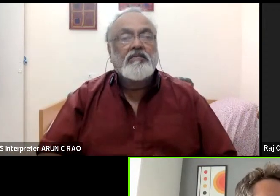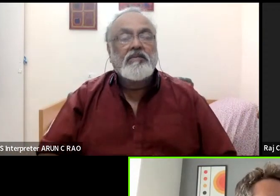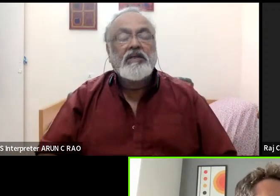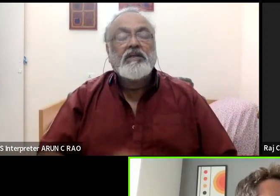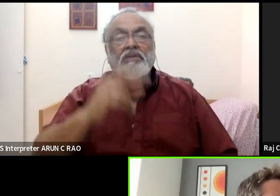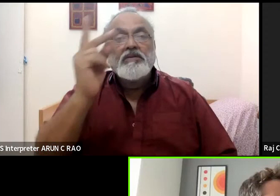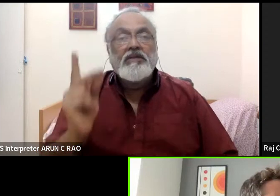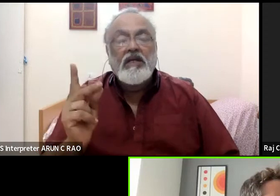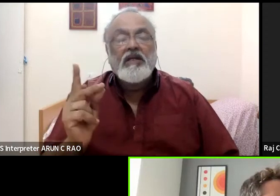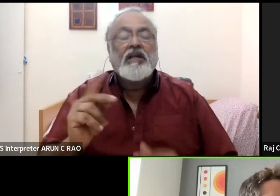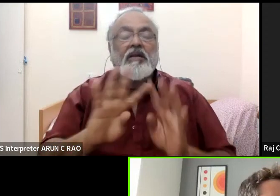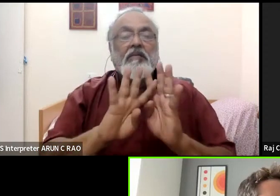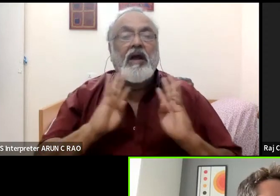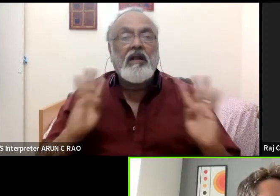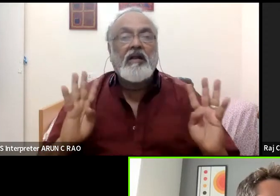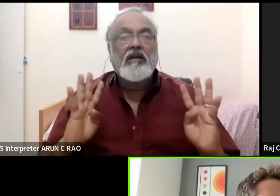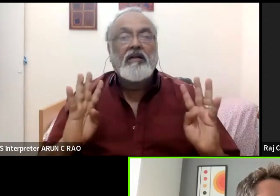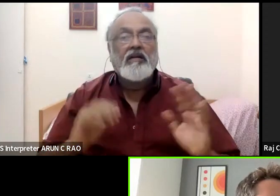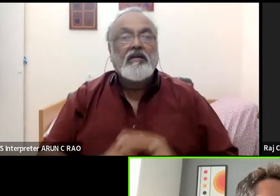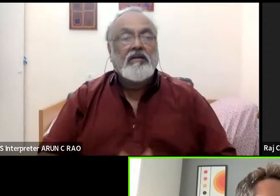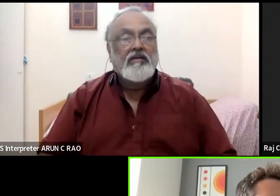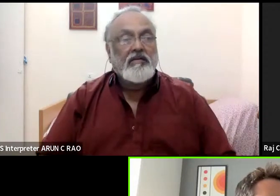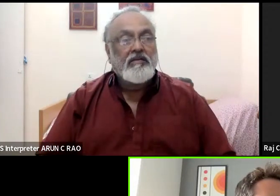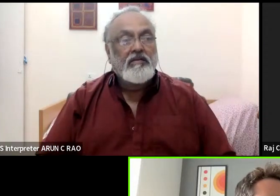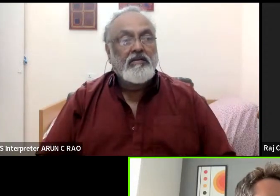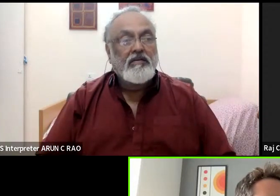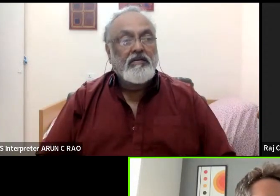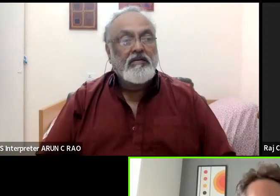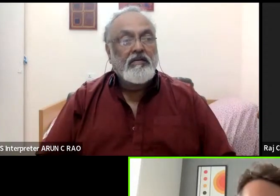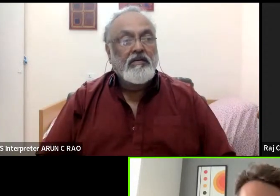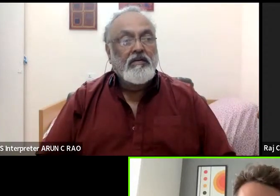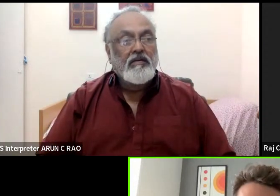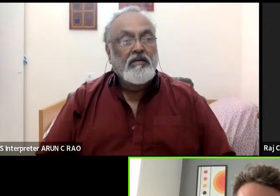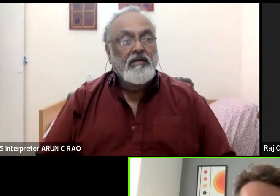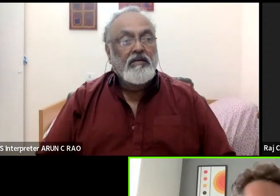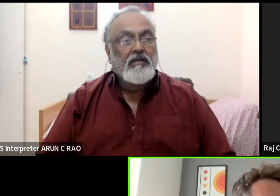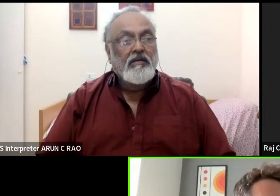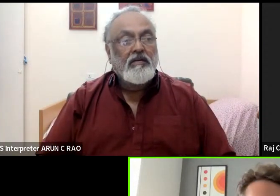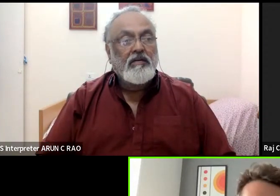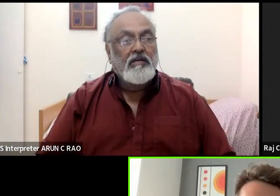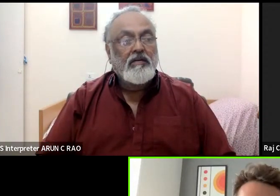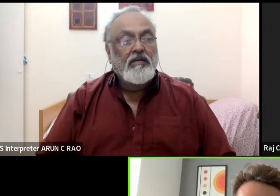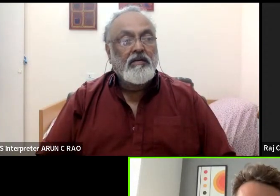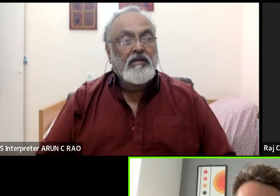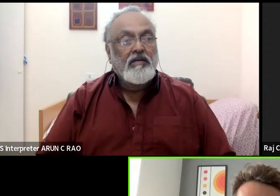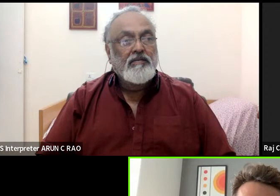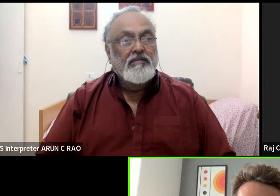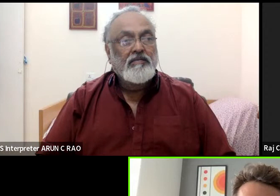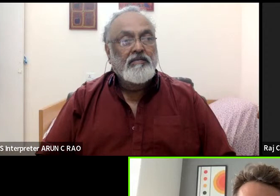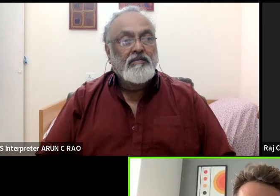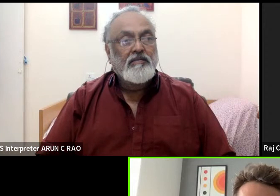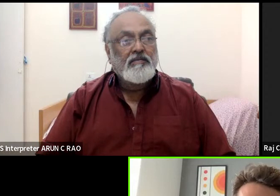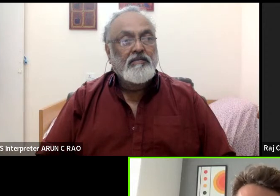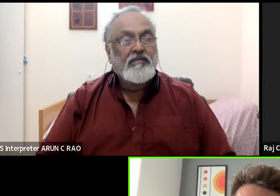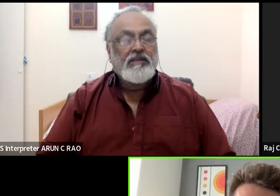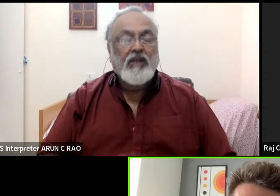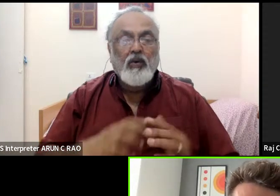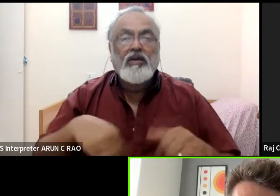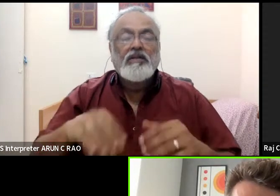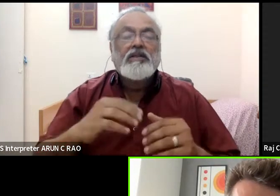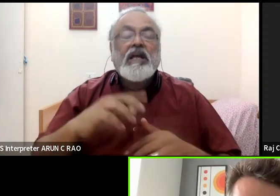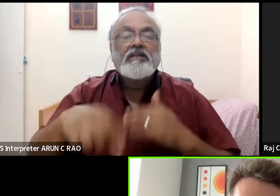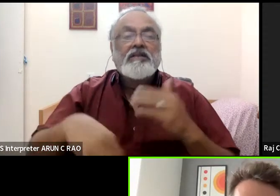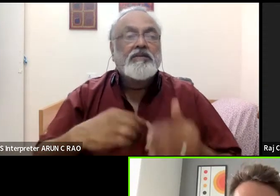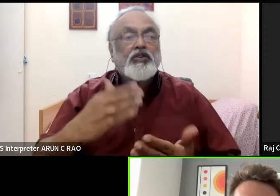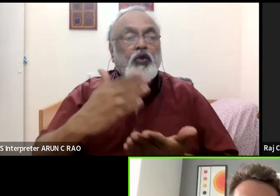panelist, and I think we'll maybe do another pause for a poll afterwards. So our second panelist is Ms. Ramala